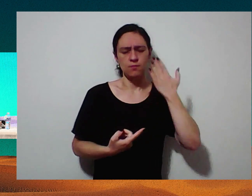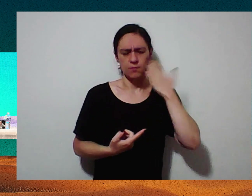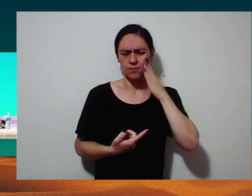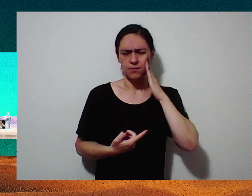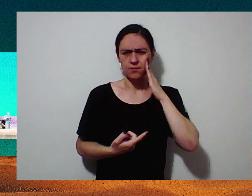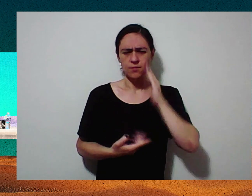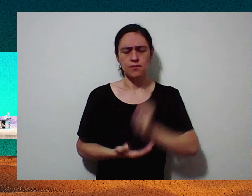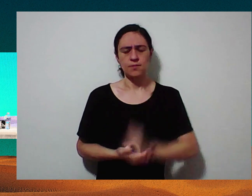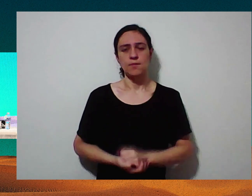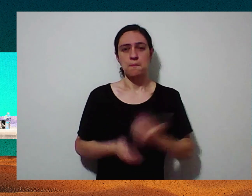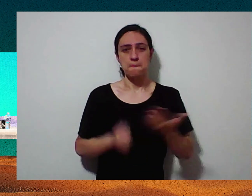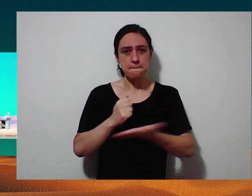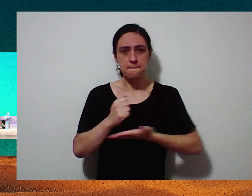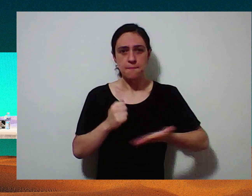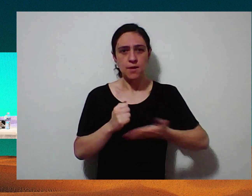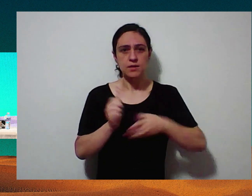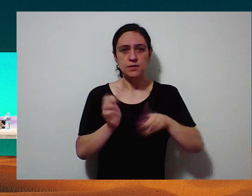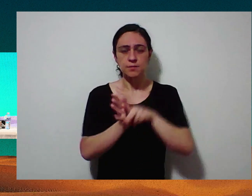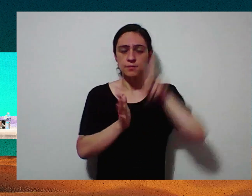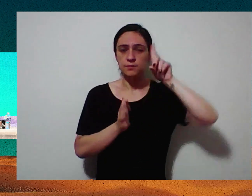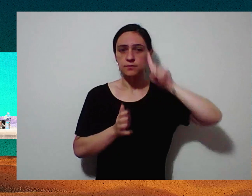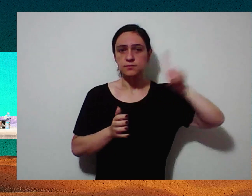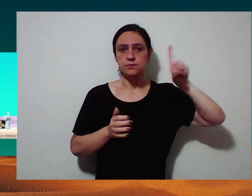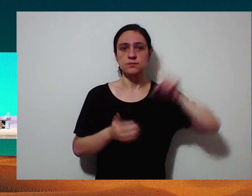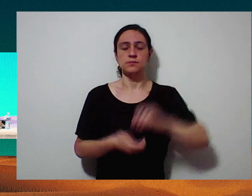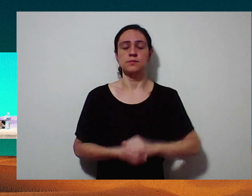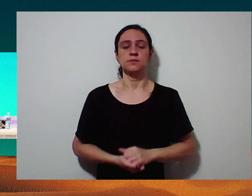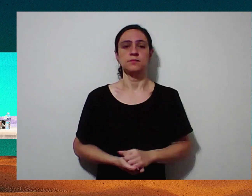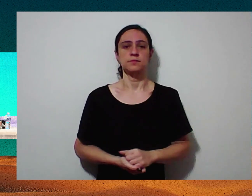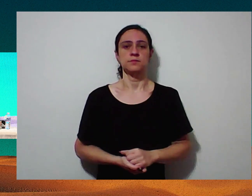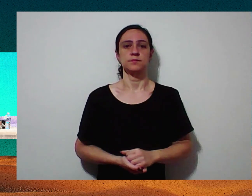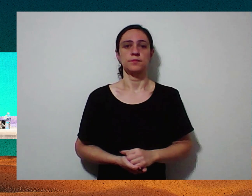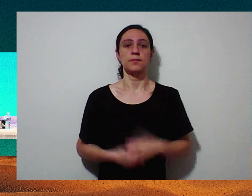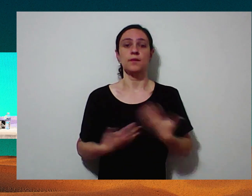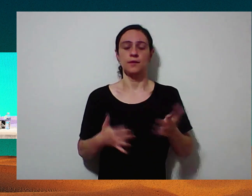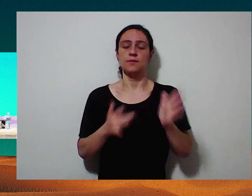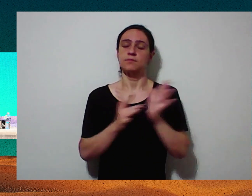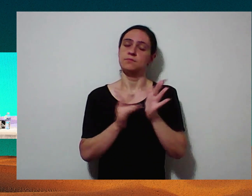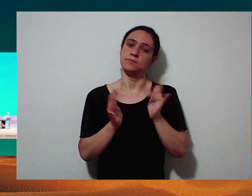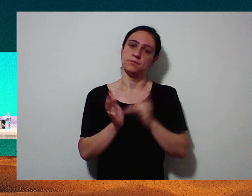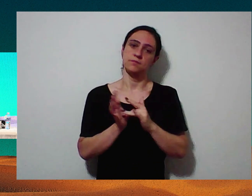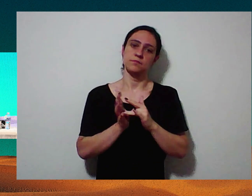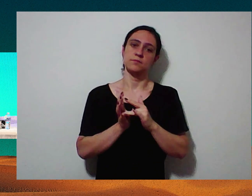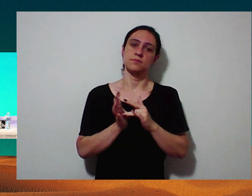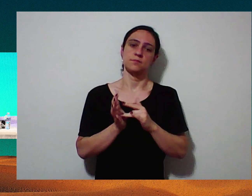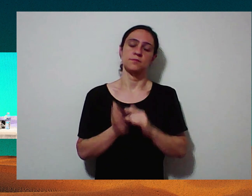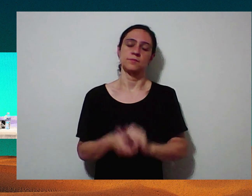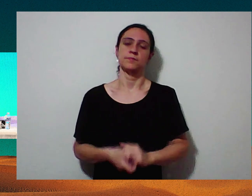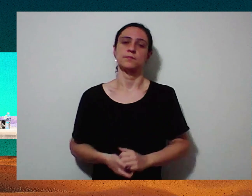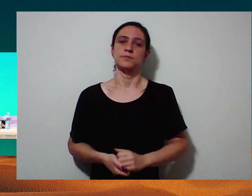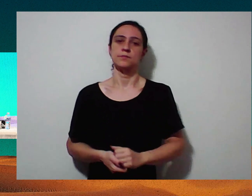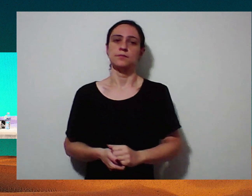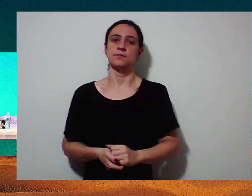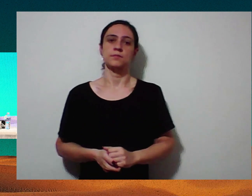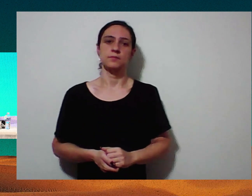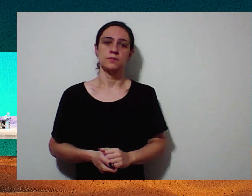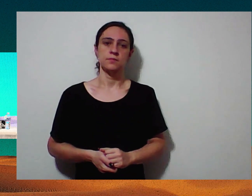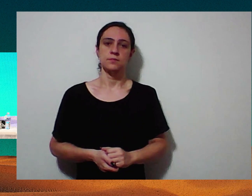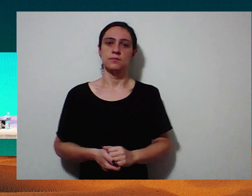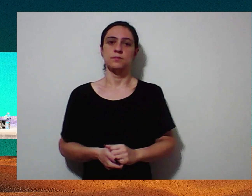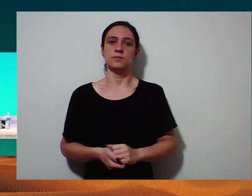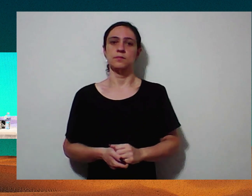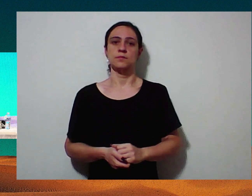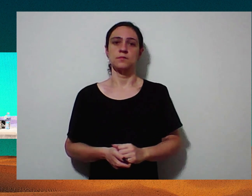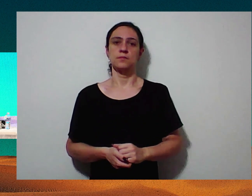understand that? That's the principle of God. Então, Jesus, não é isso? That Por isso, Jesus, Senhor, eu Lord não Jesus. consigo ir lá,